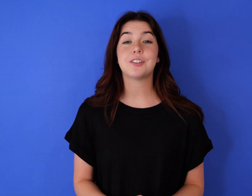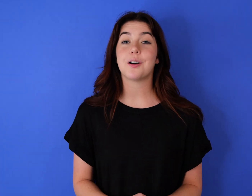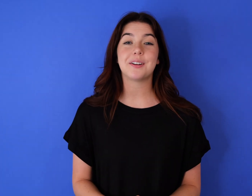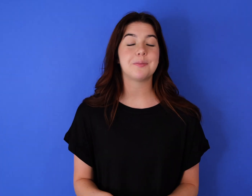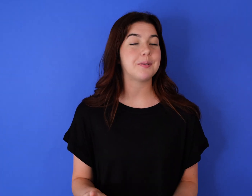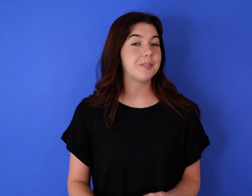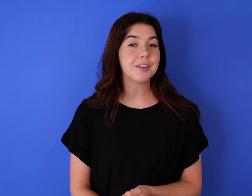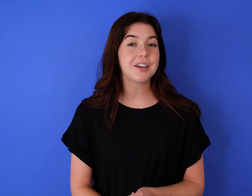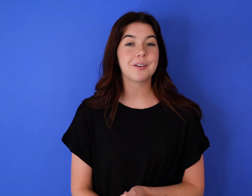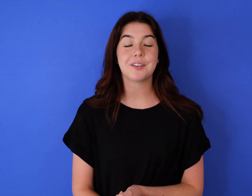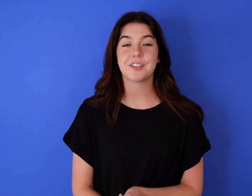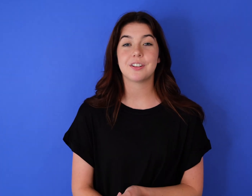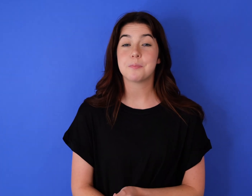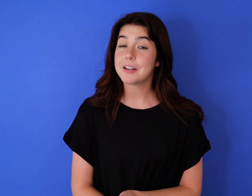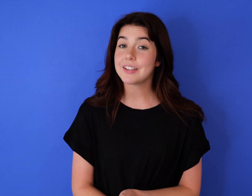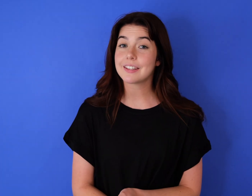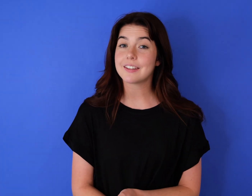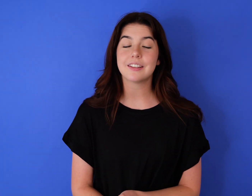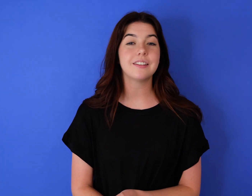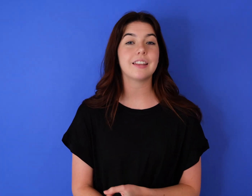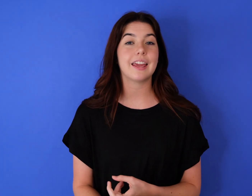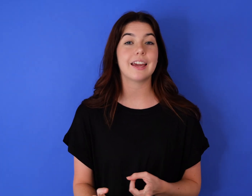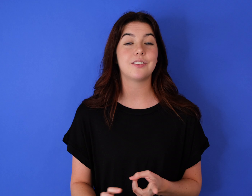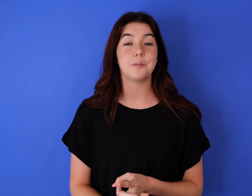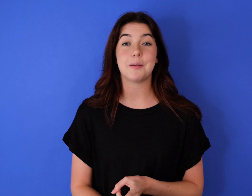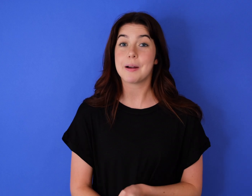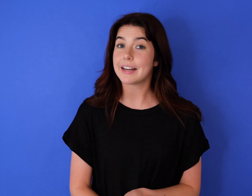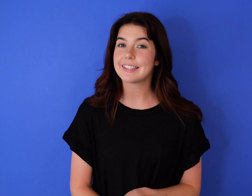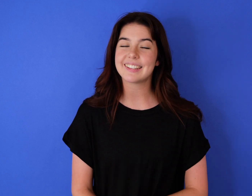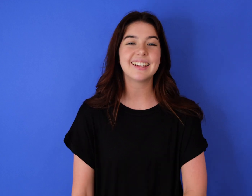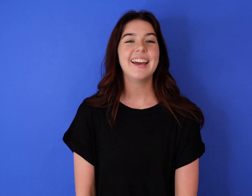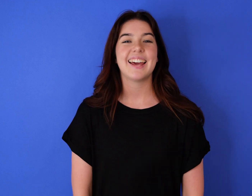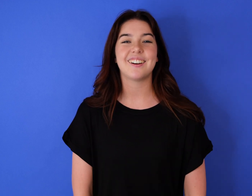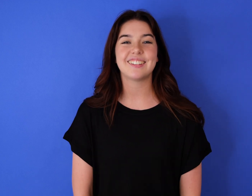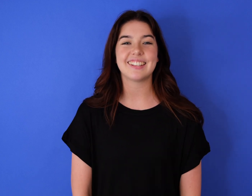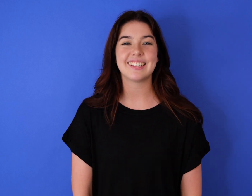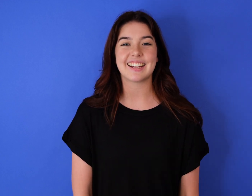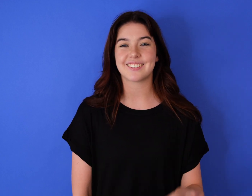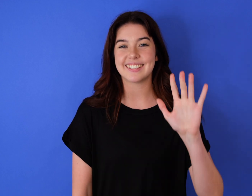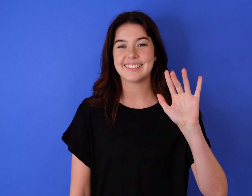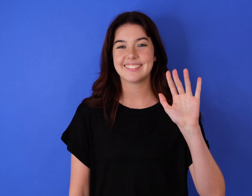always be reviewing what we've learned in previous lessons and to be practicing, and I will see you in the next one.